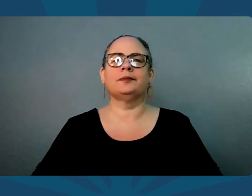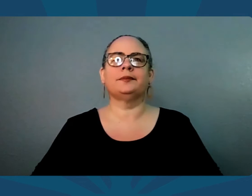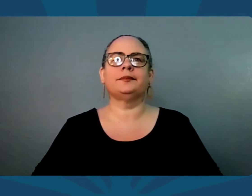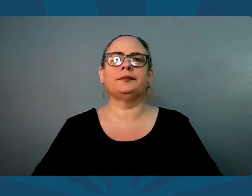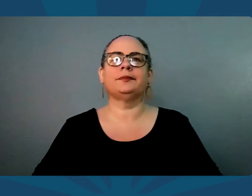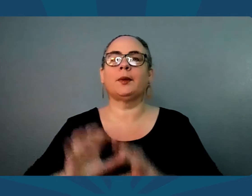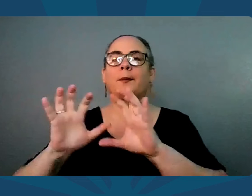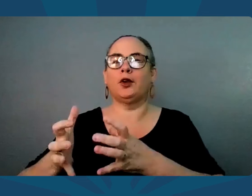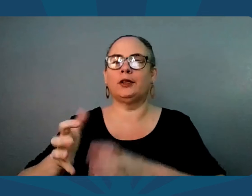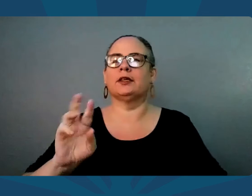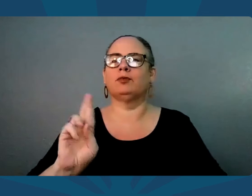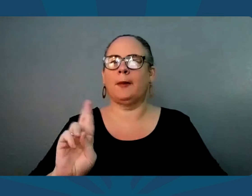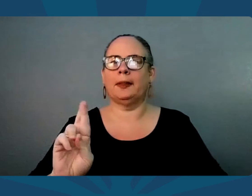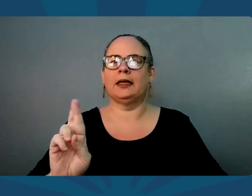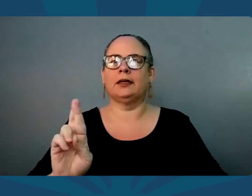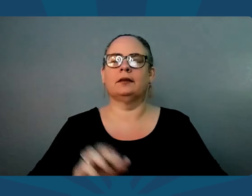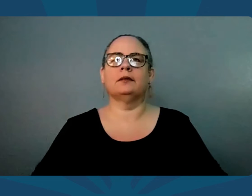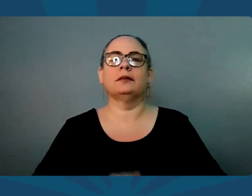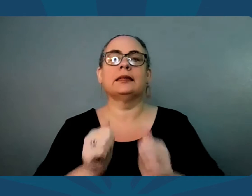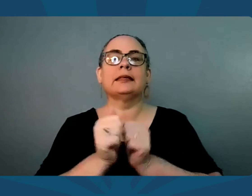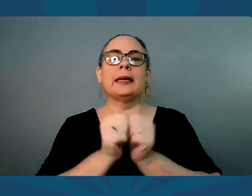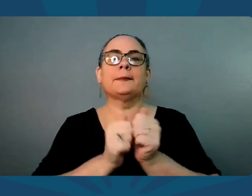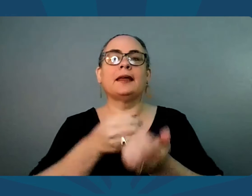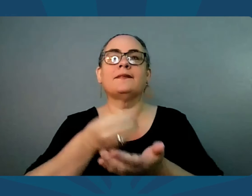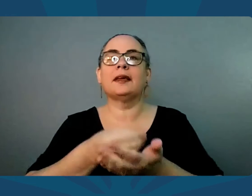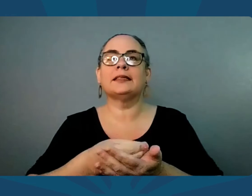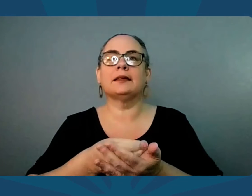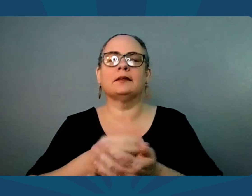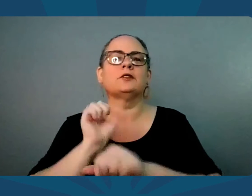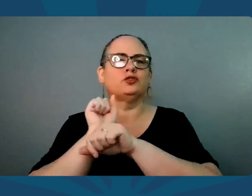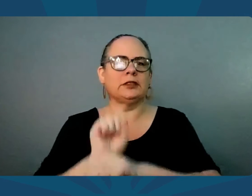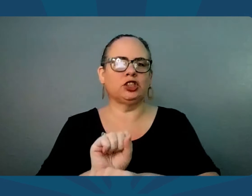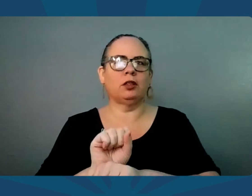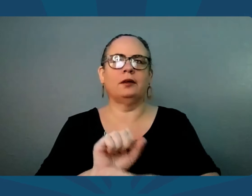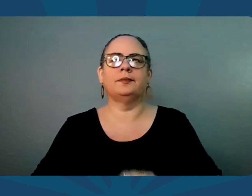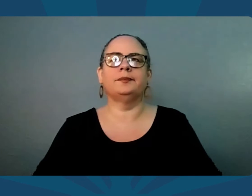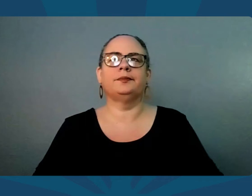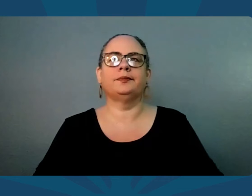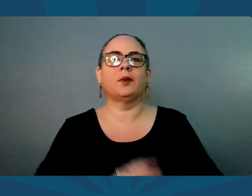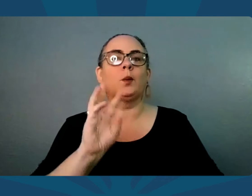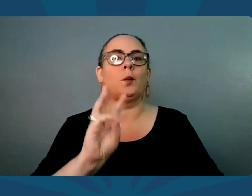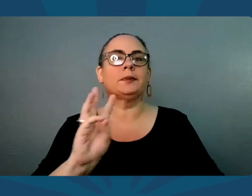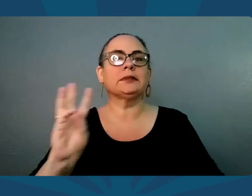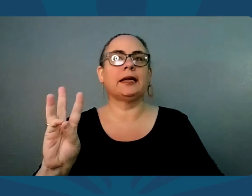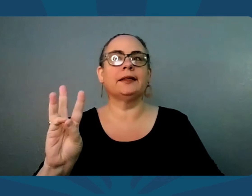Hop Win. Party Republican. Campaign funding